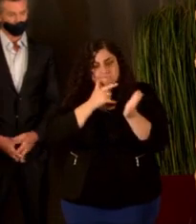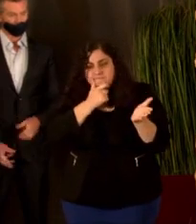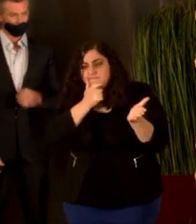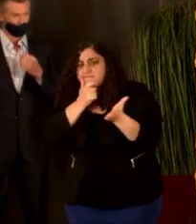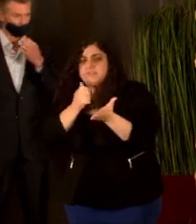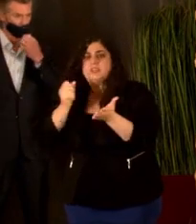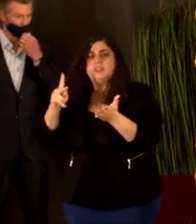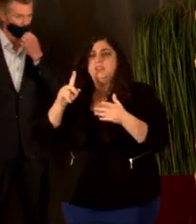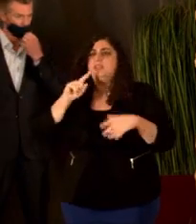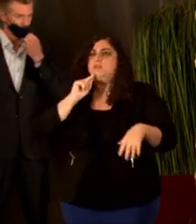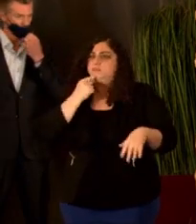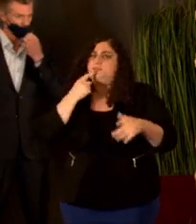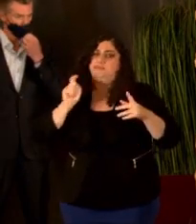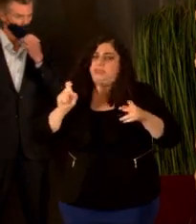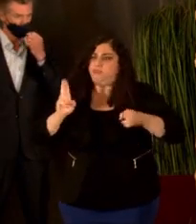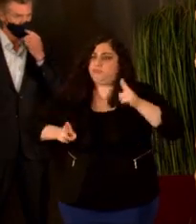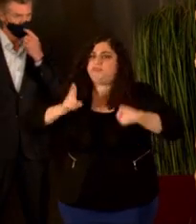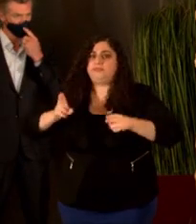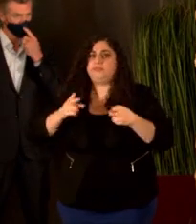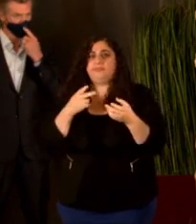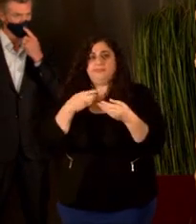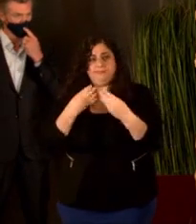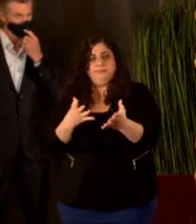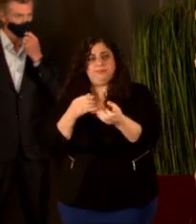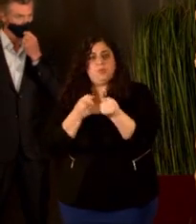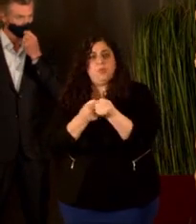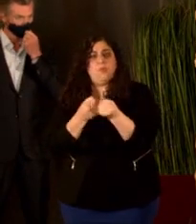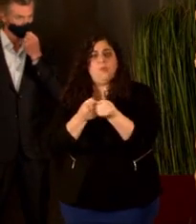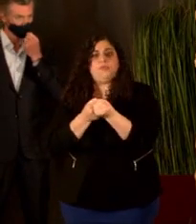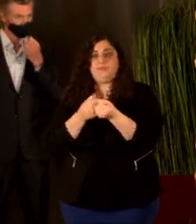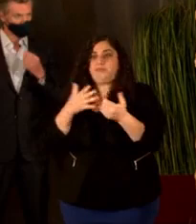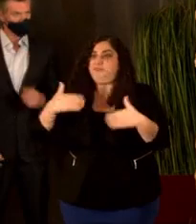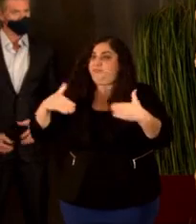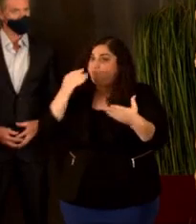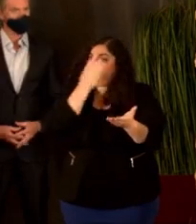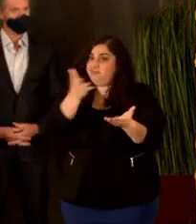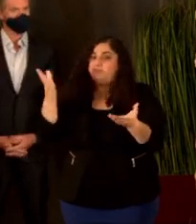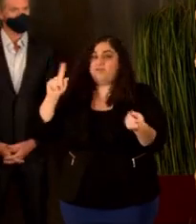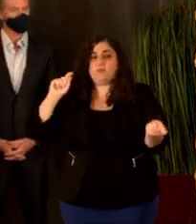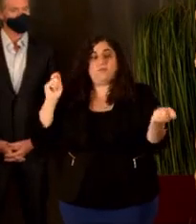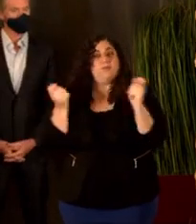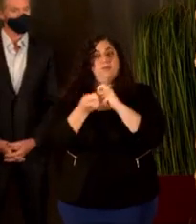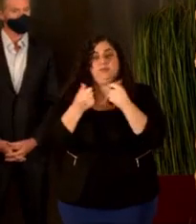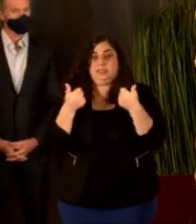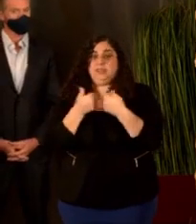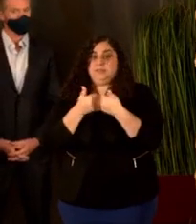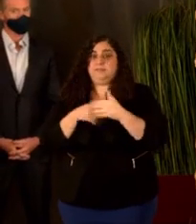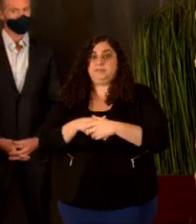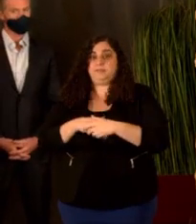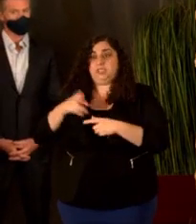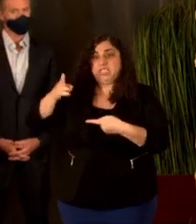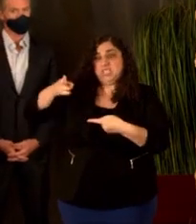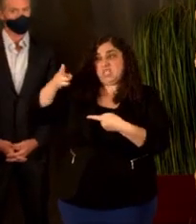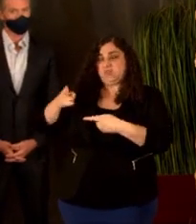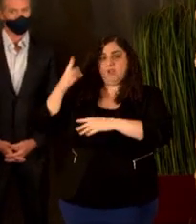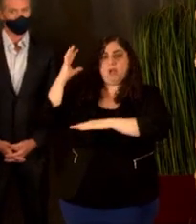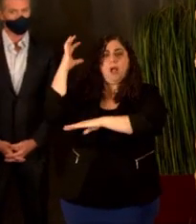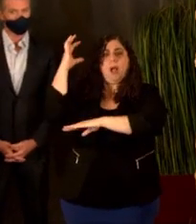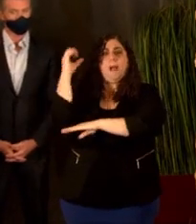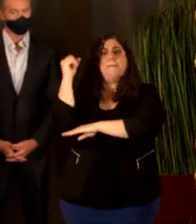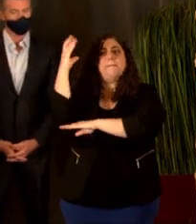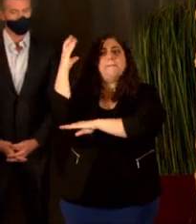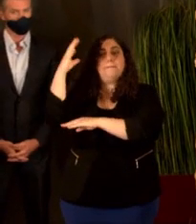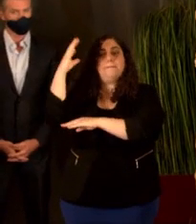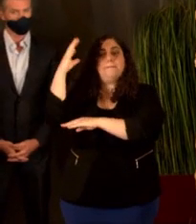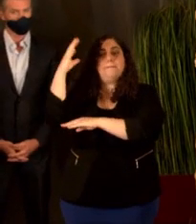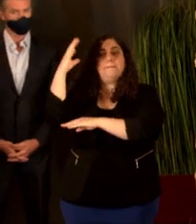governor's announcement today is truly a game changer, a historic investment for the state of California that can functionally